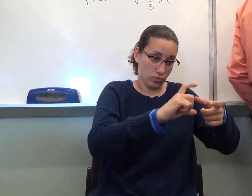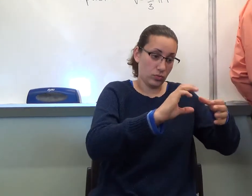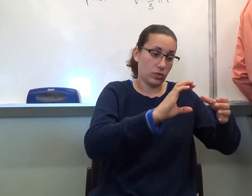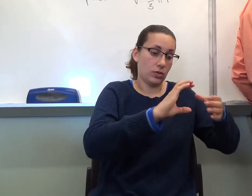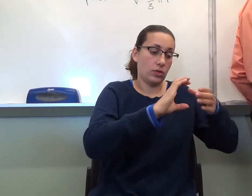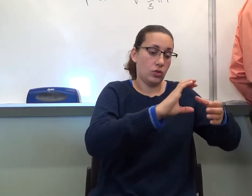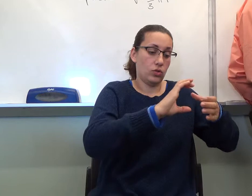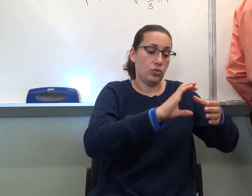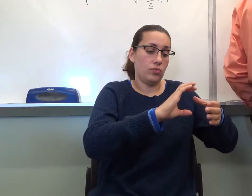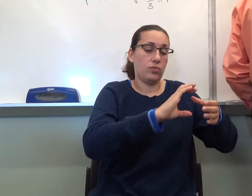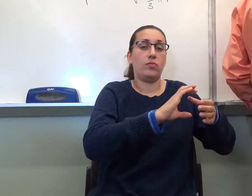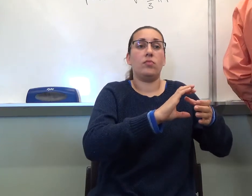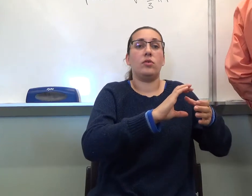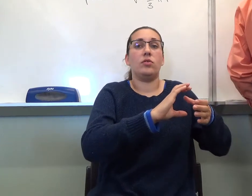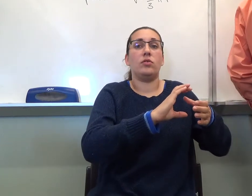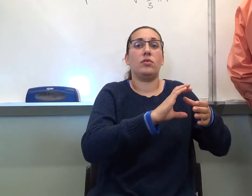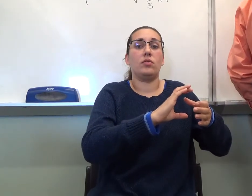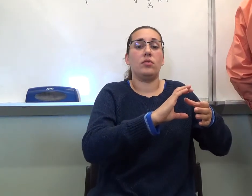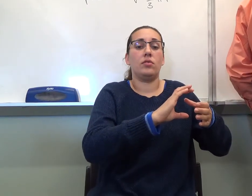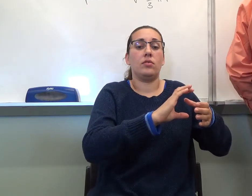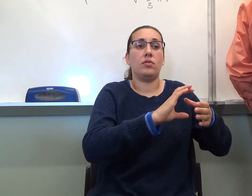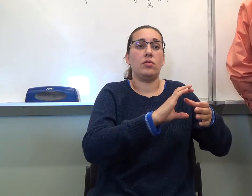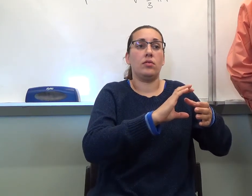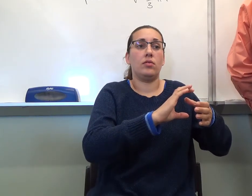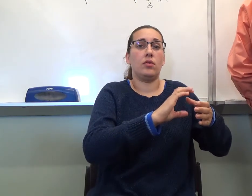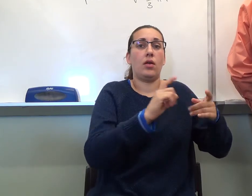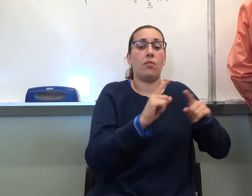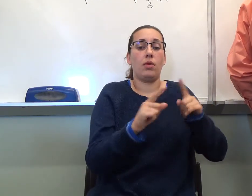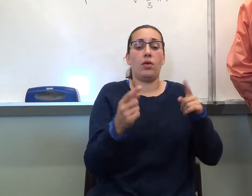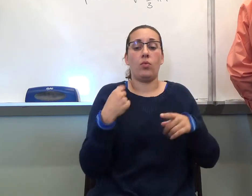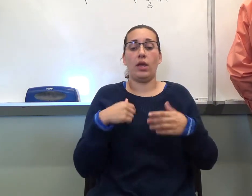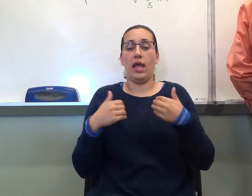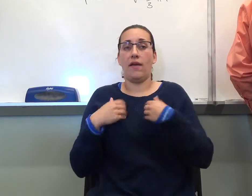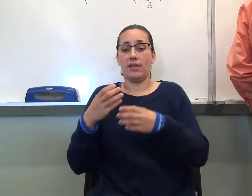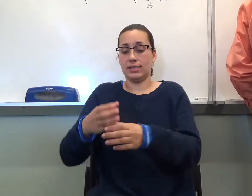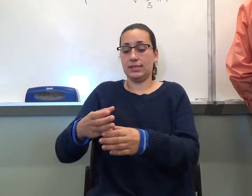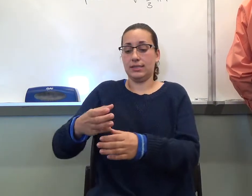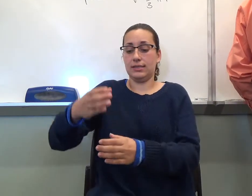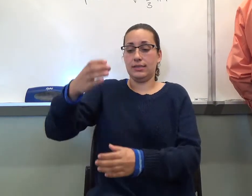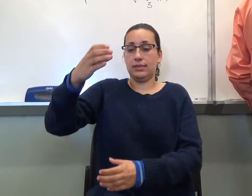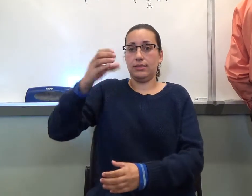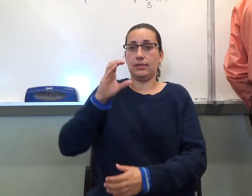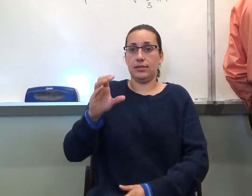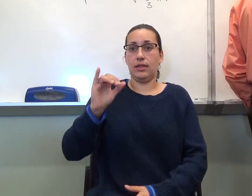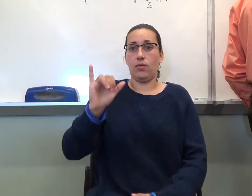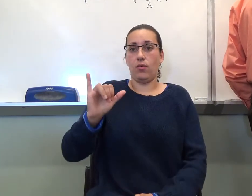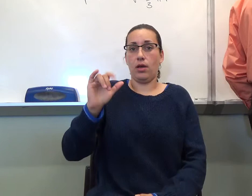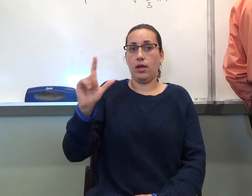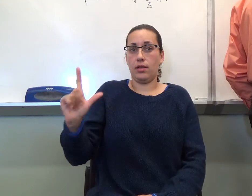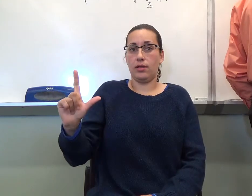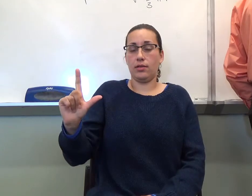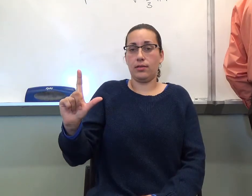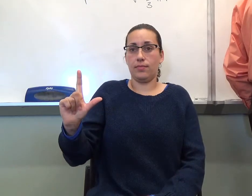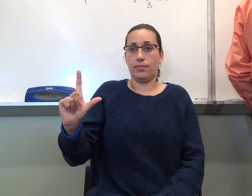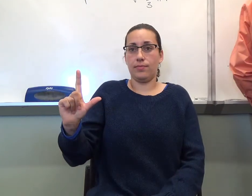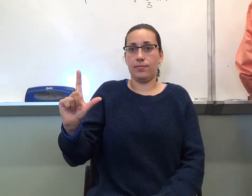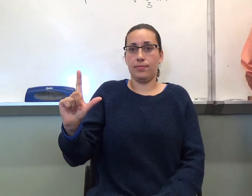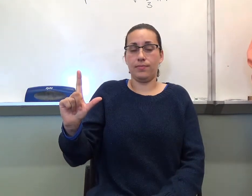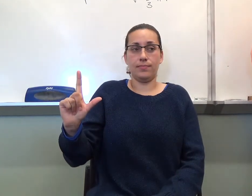cube. But we also have the cylinder, and I'll just call that CYL. Okay. This is